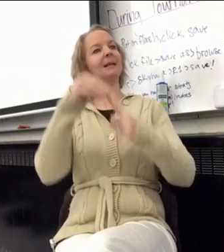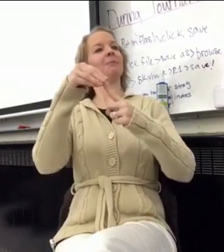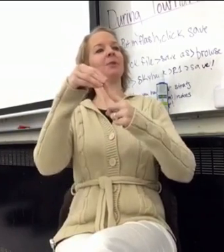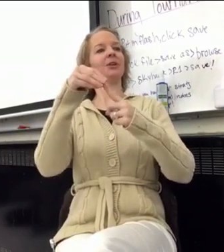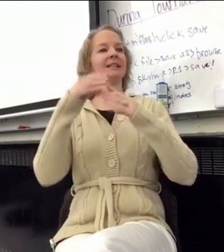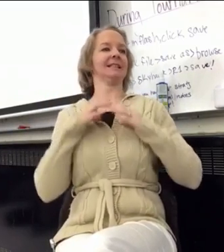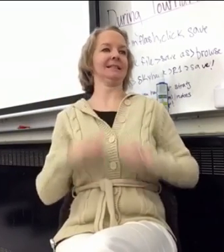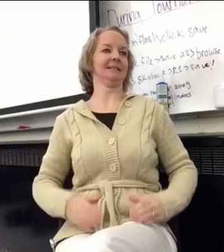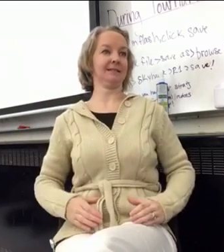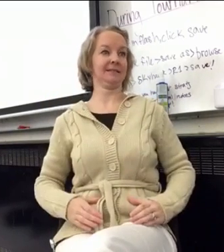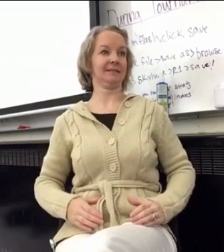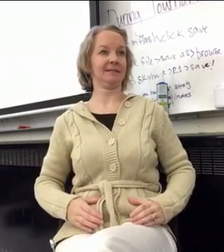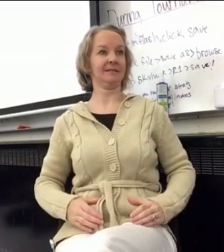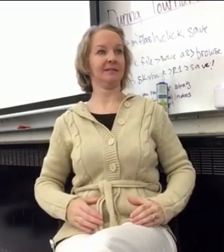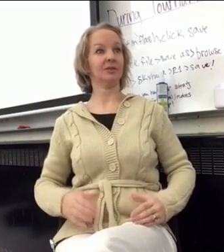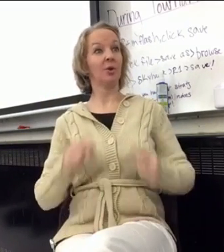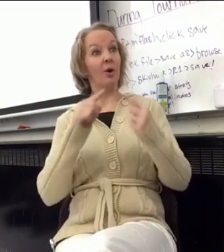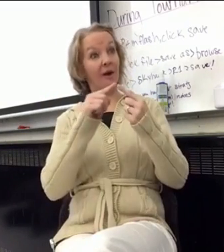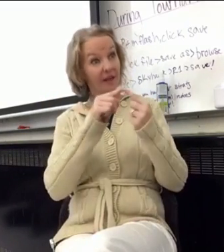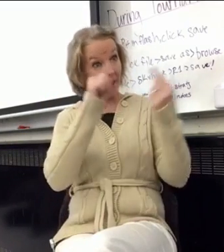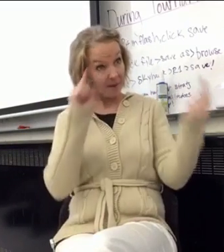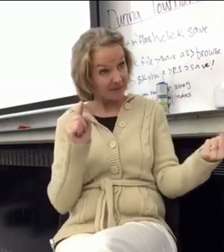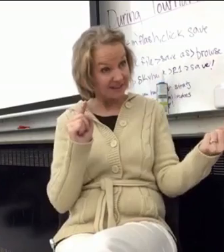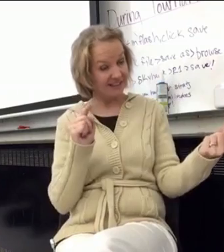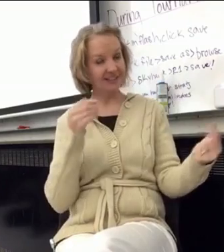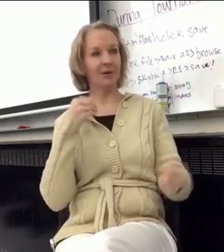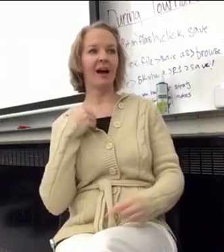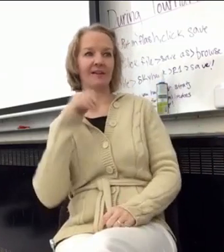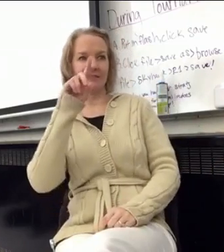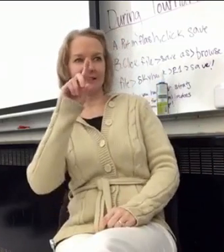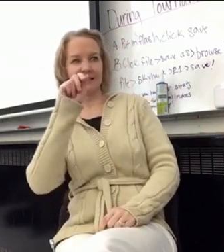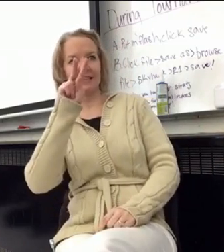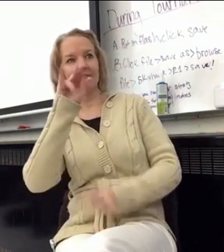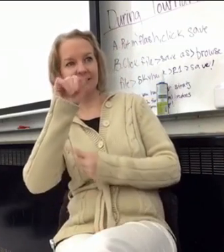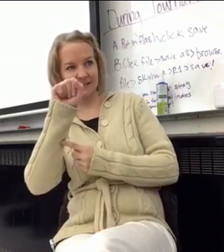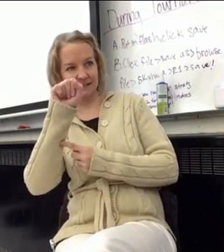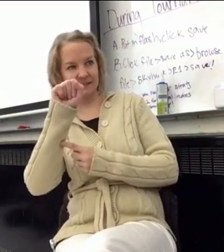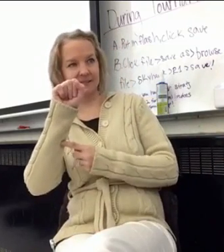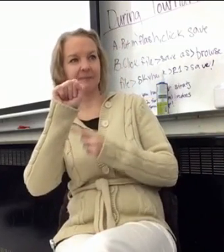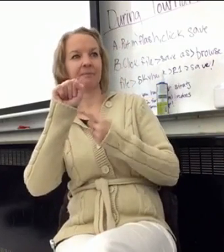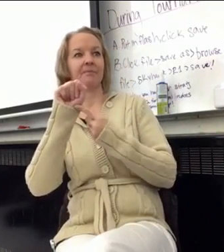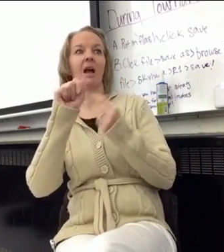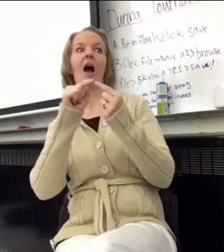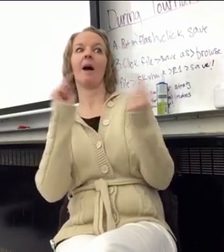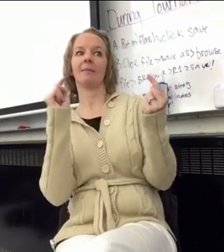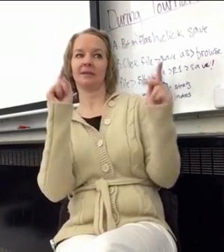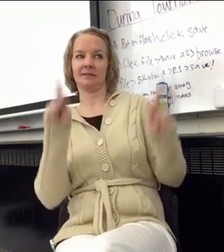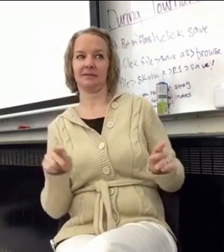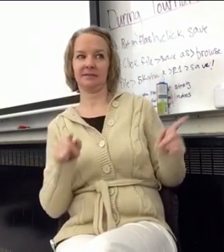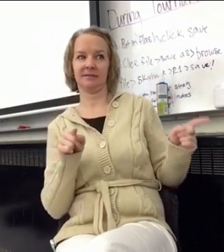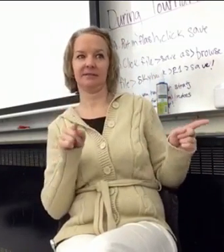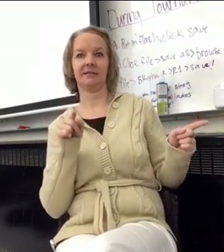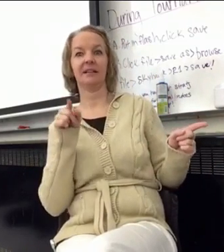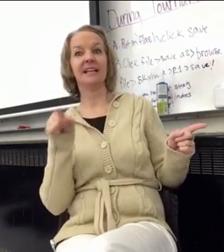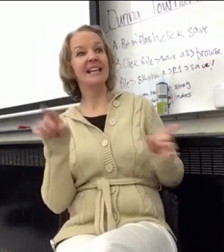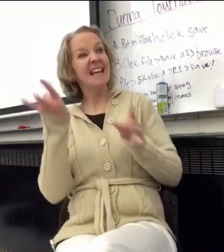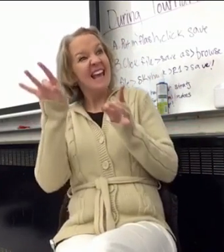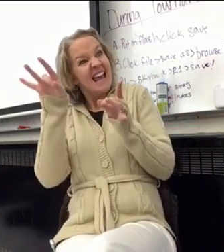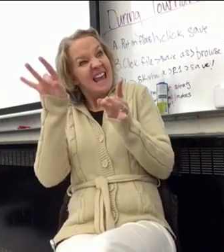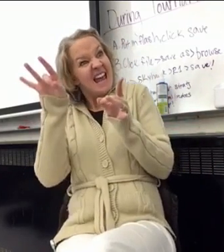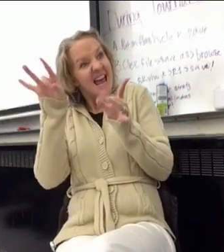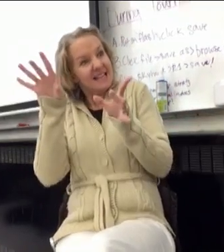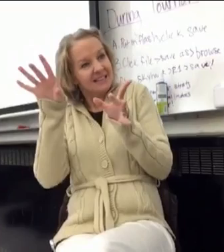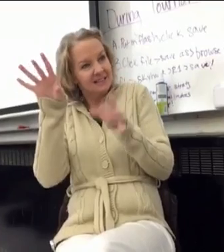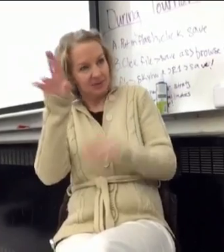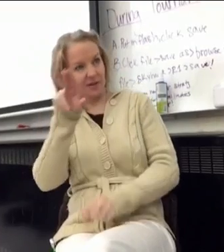citizen. On the other side, you have Jefferson Davis. Jefferson Davis is the exact opposite. He hates the